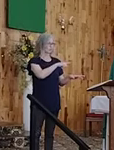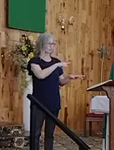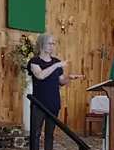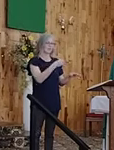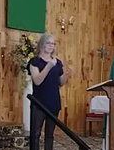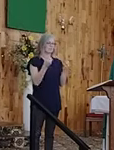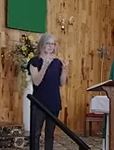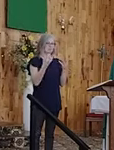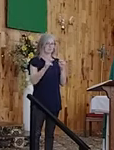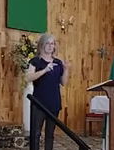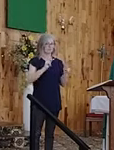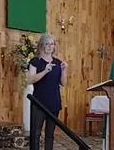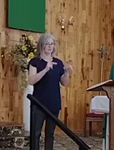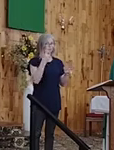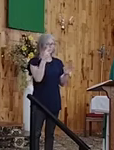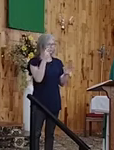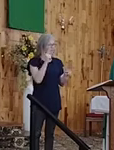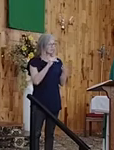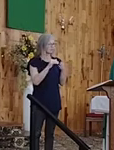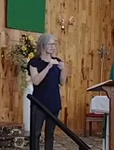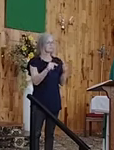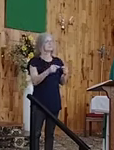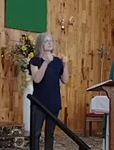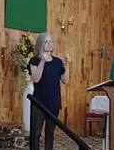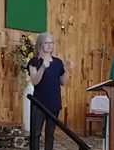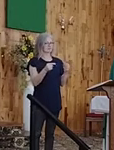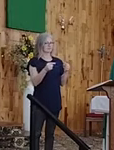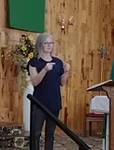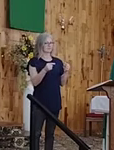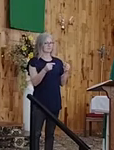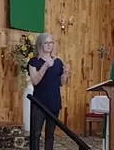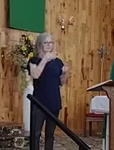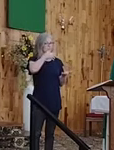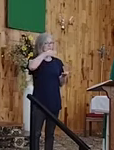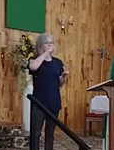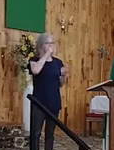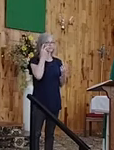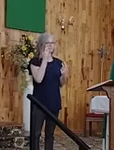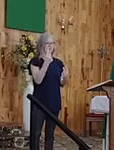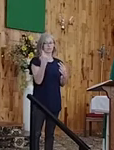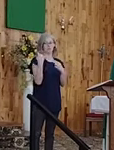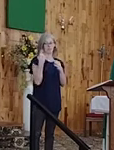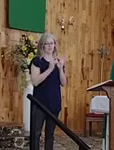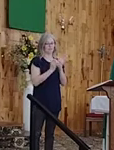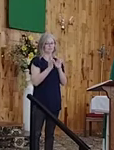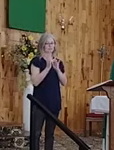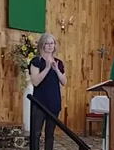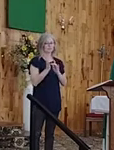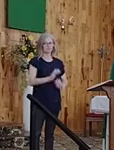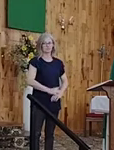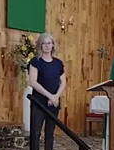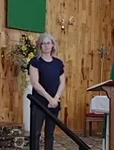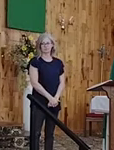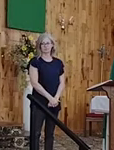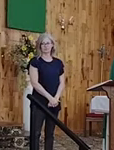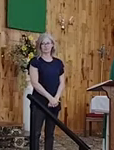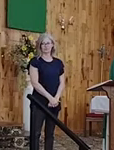and for many for the forgiveness of sins. Do this in memory of me."